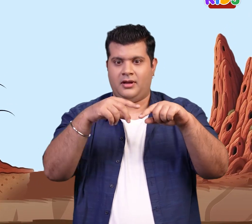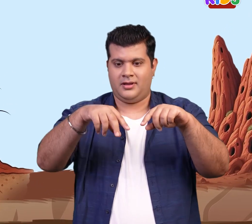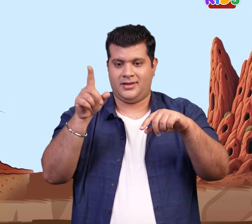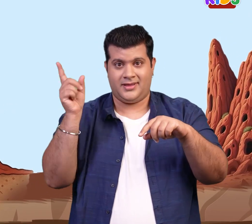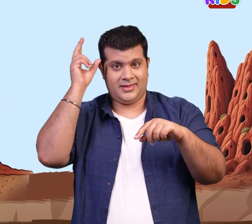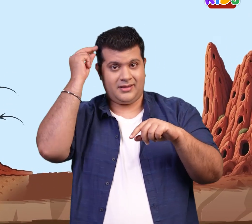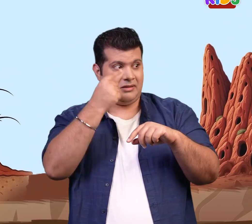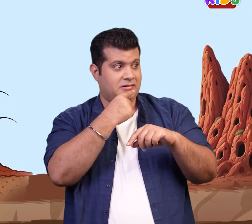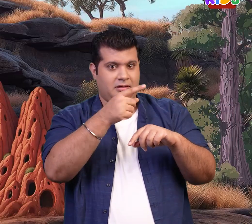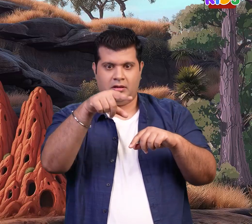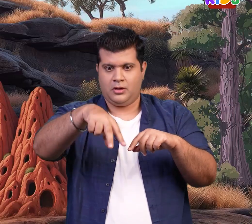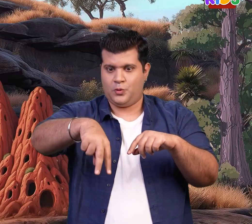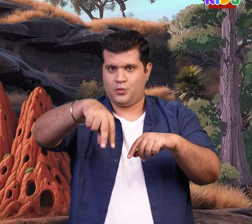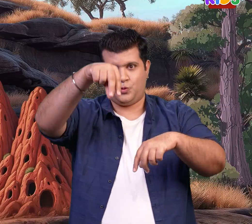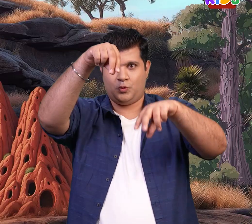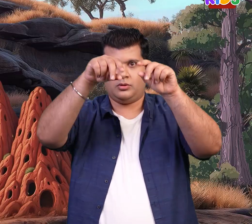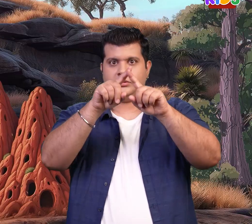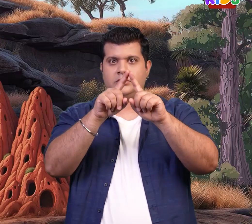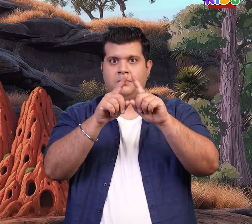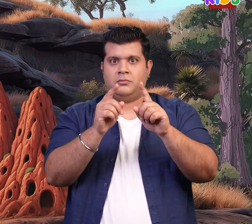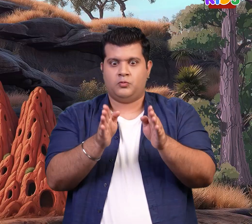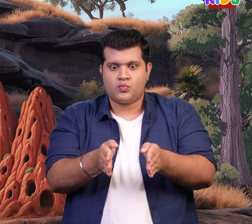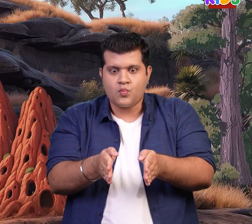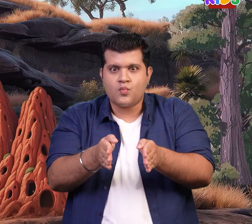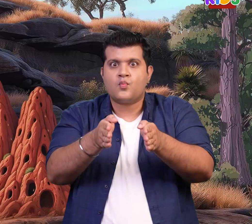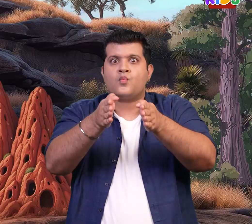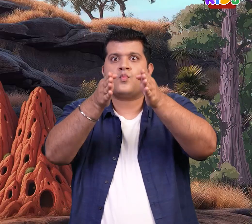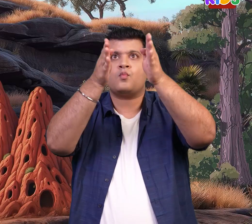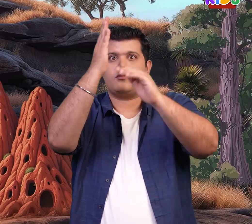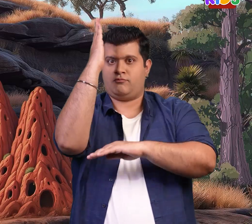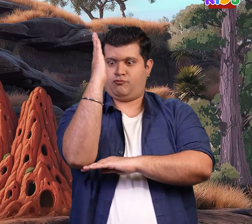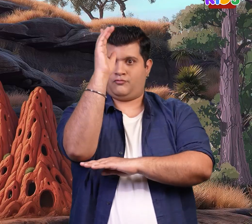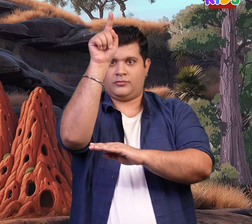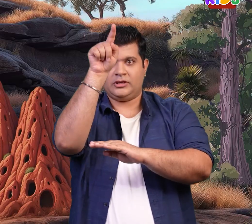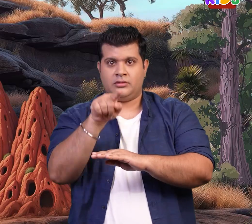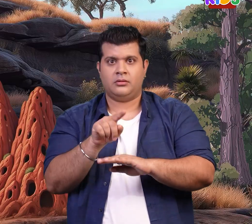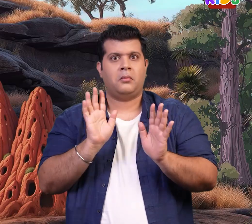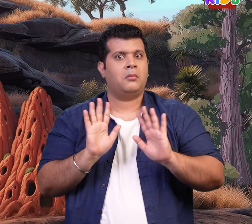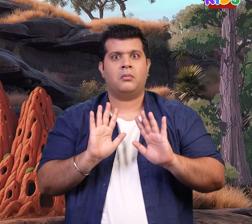The towers do not point straight up like our towers do, Megha says.